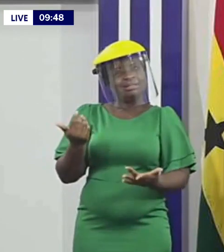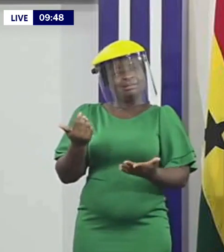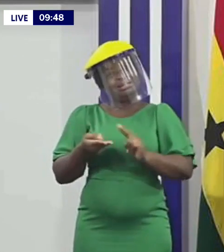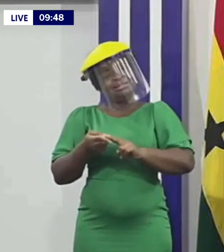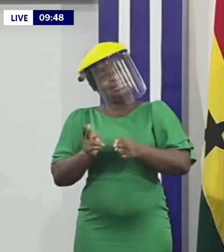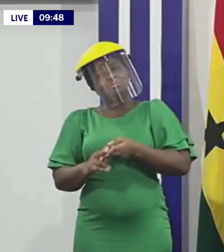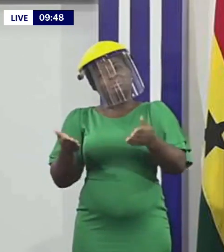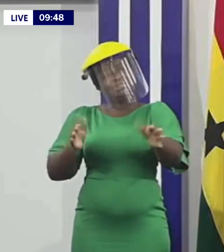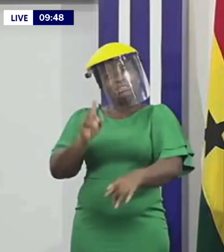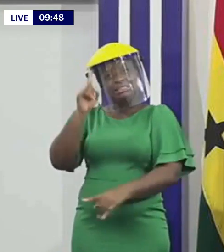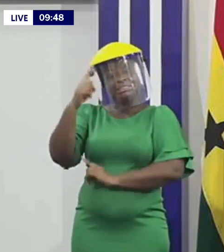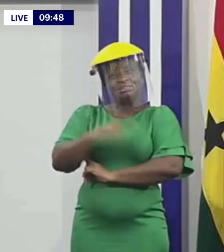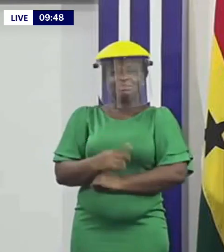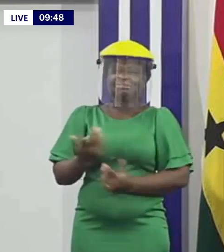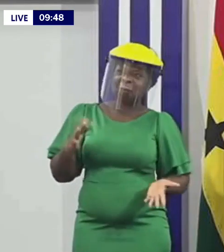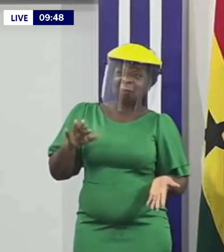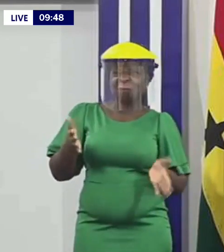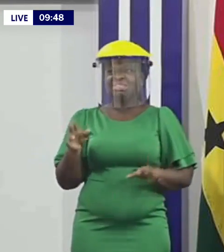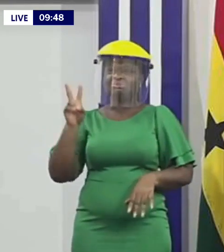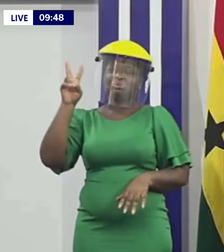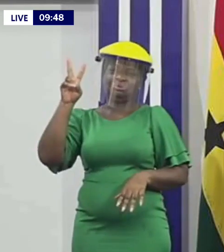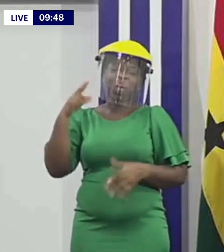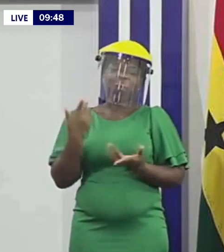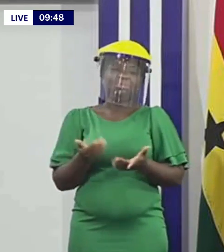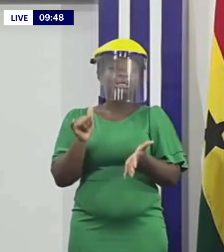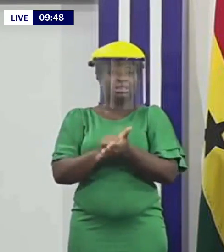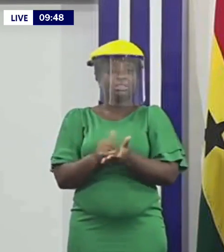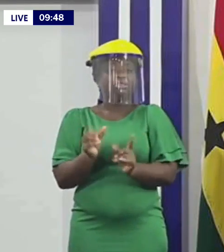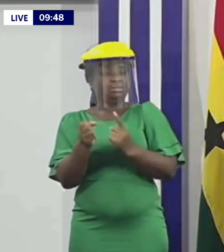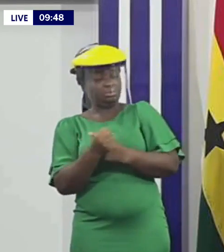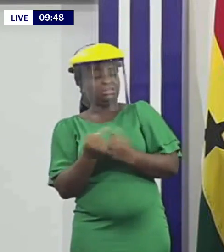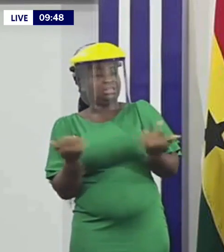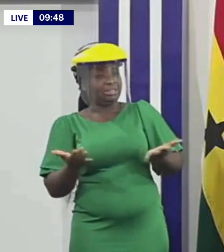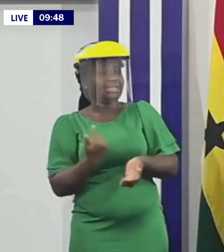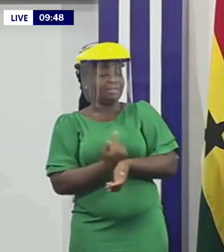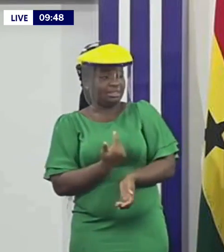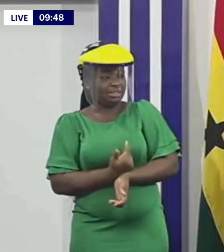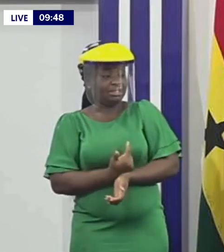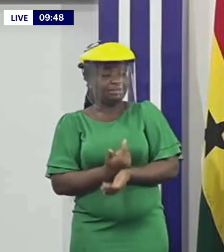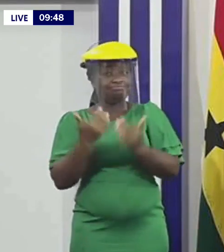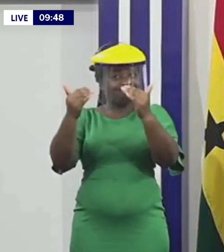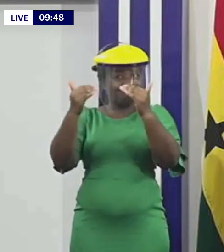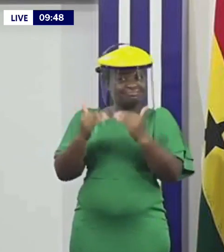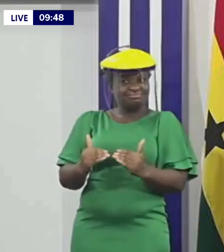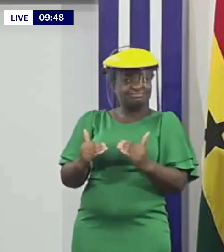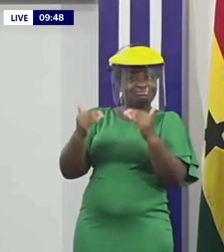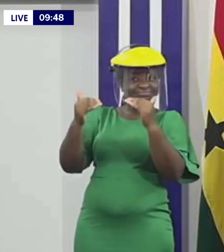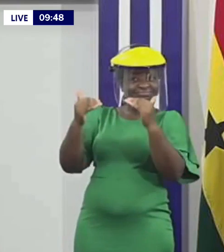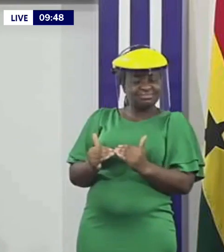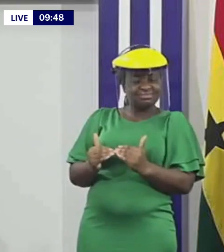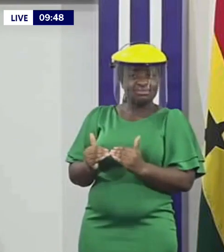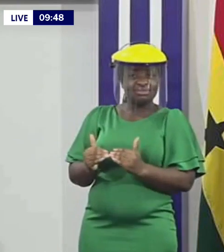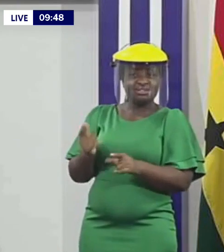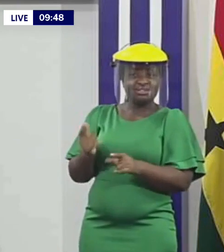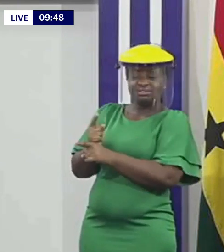a day is 2, and that is the situation in Ghana. The next few slides,